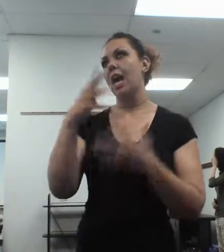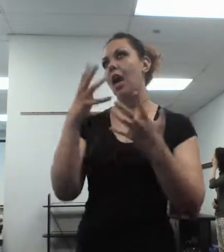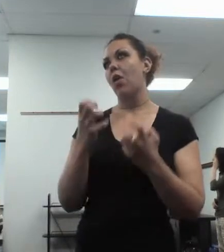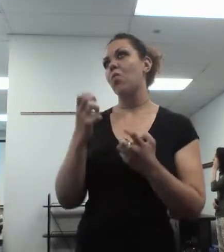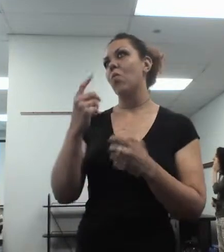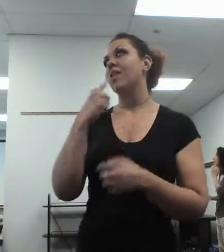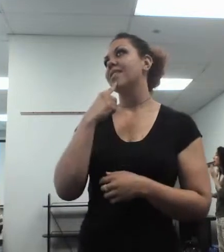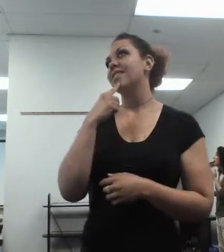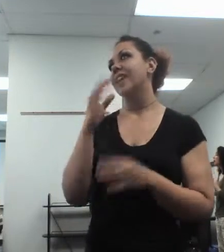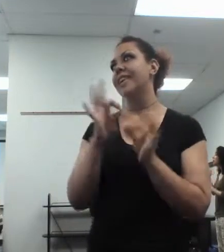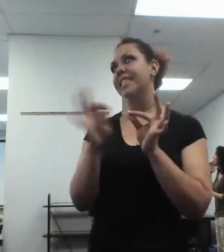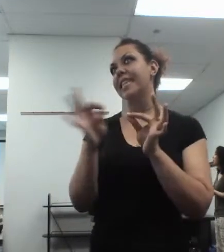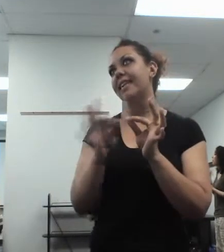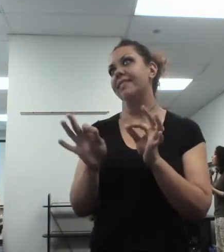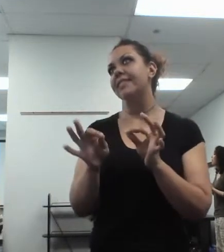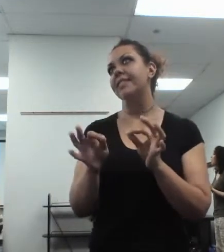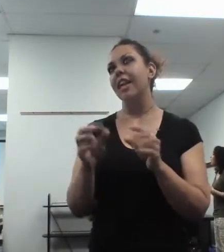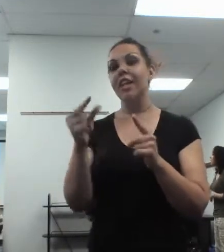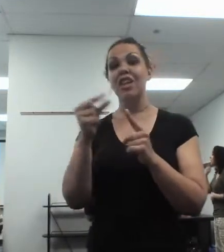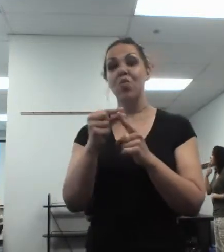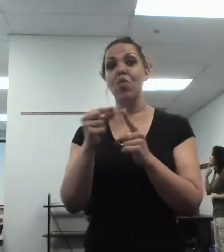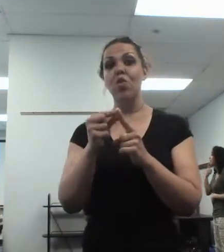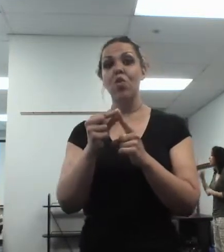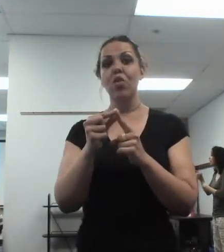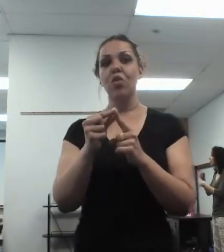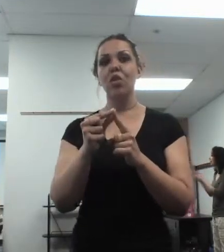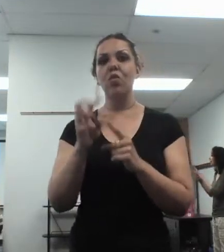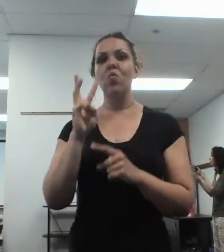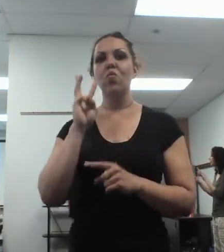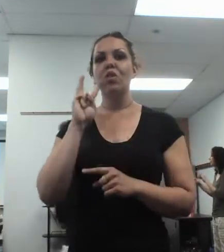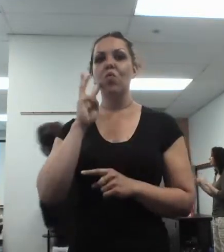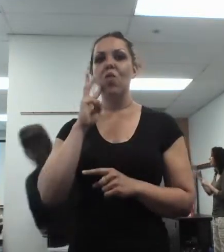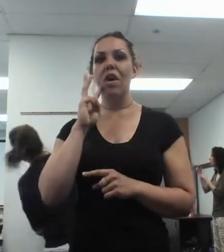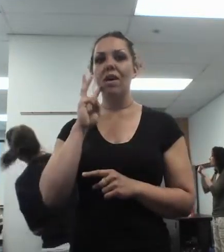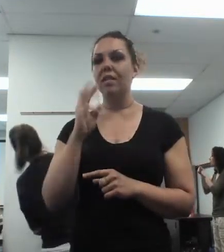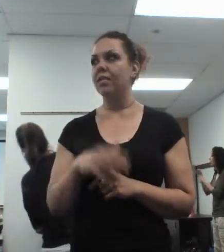incoming word was wine and I sign this.